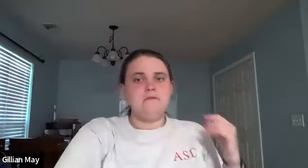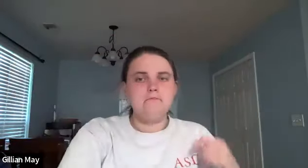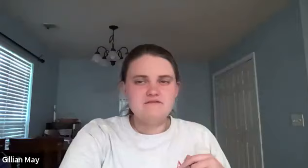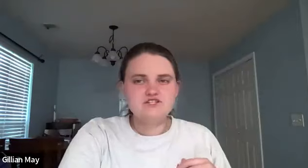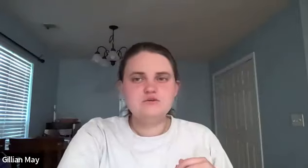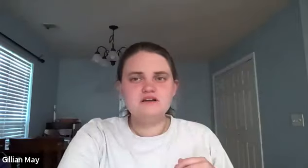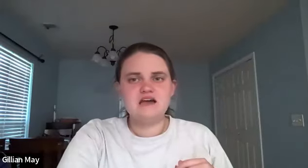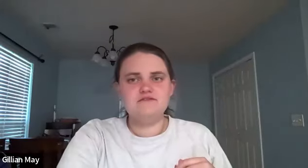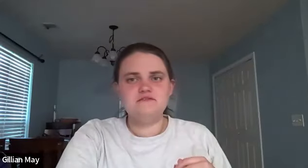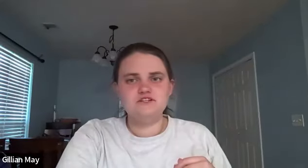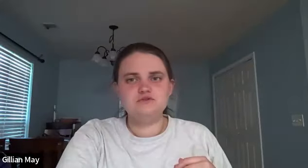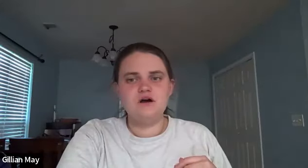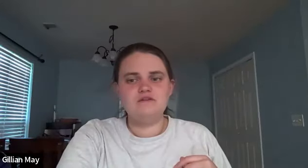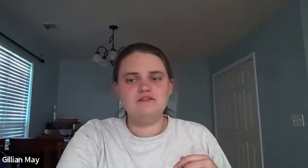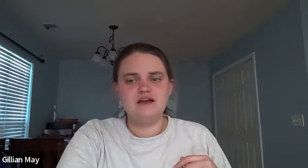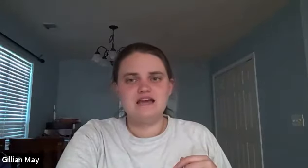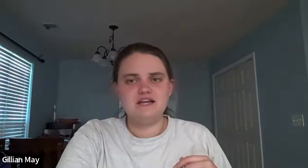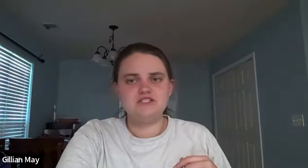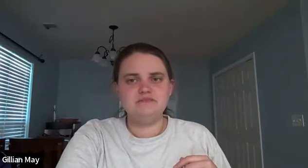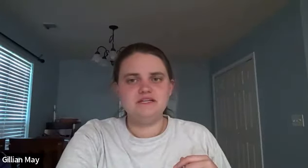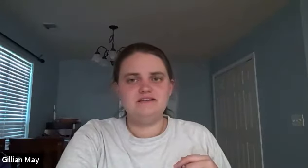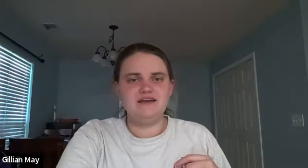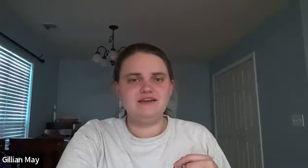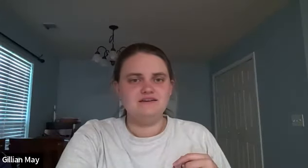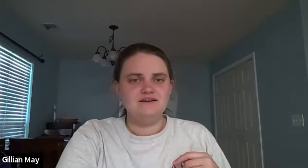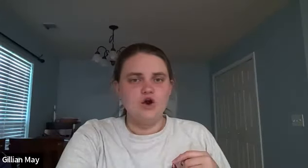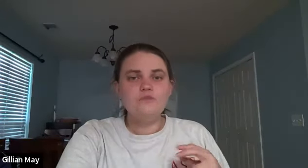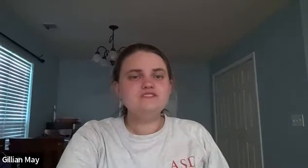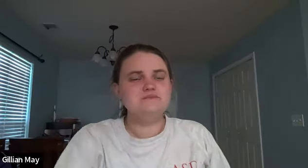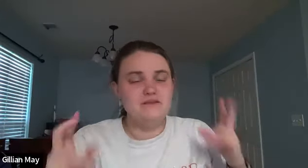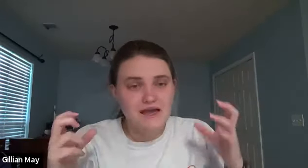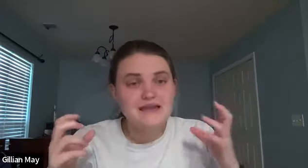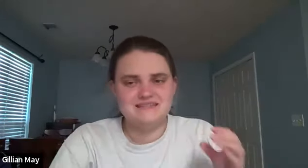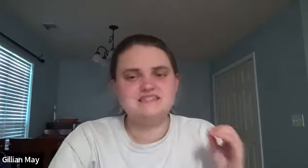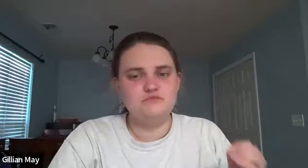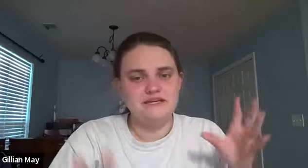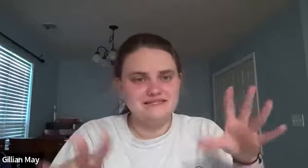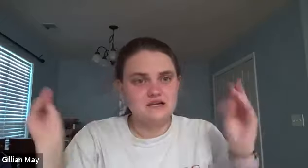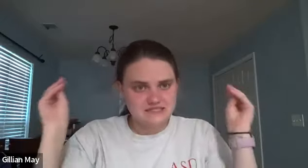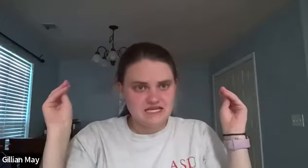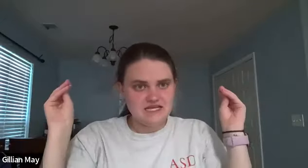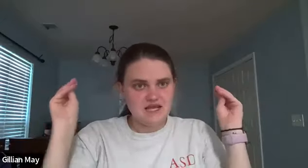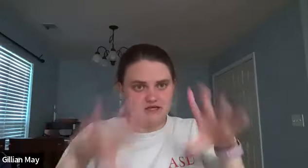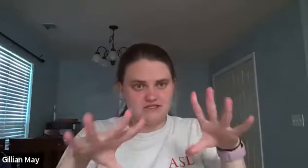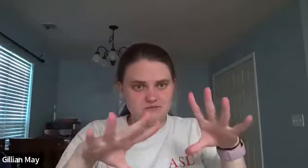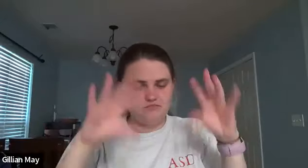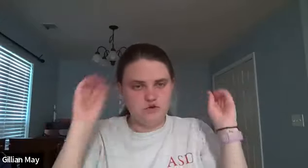My visual is the visual of the lights actually being like, almost like the light itself being sucked in and being thrown